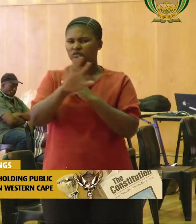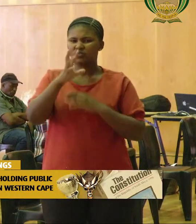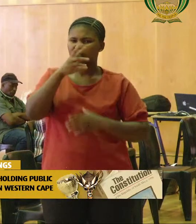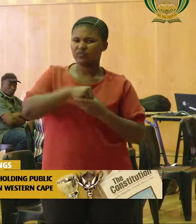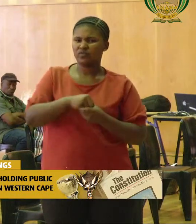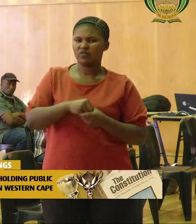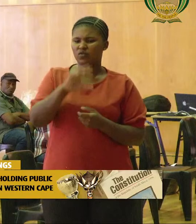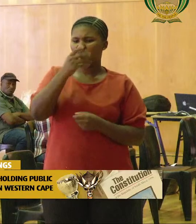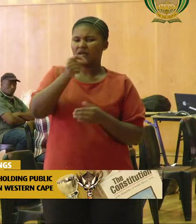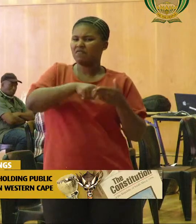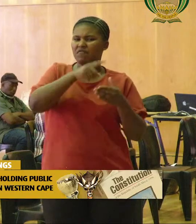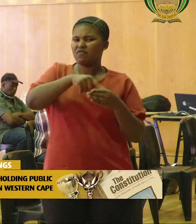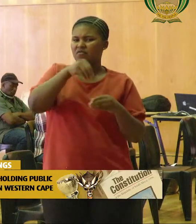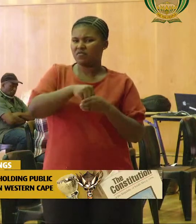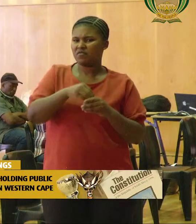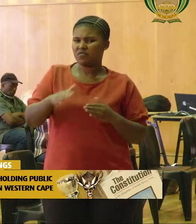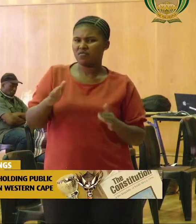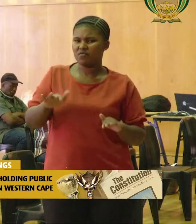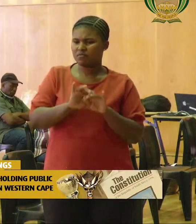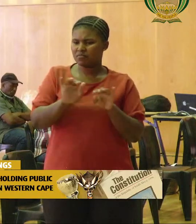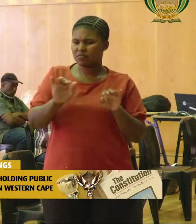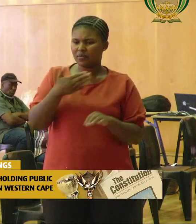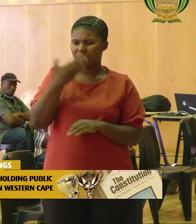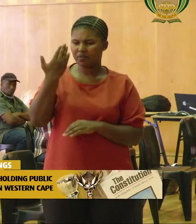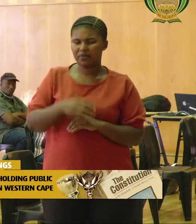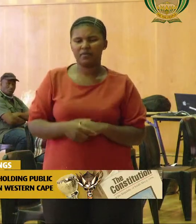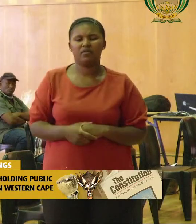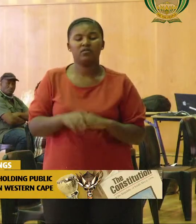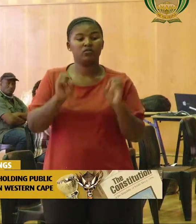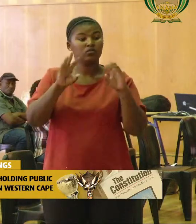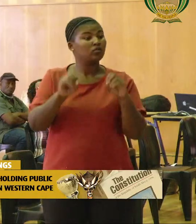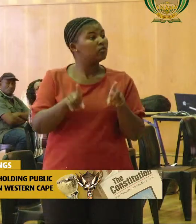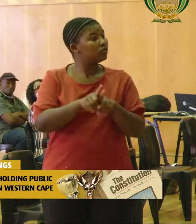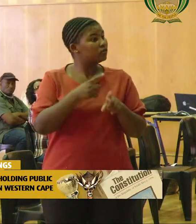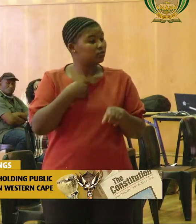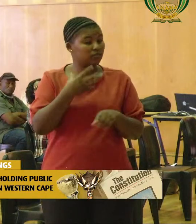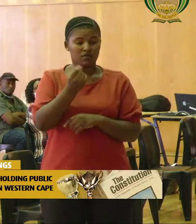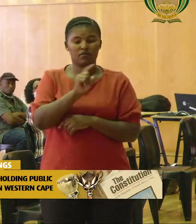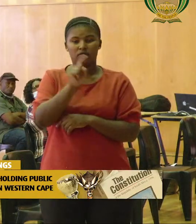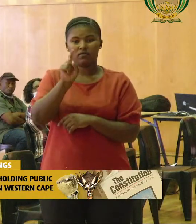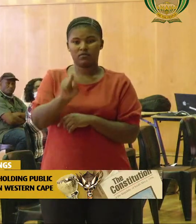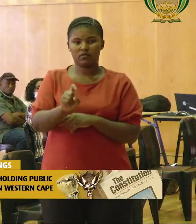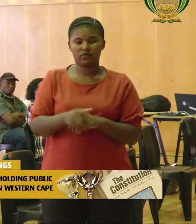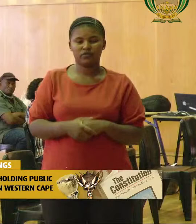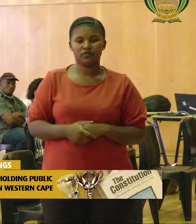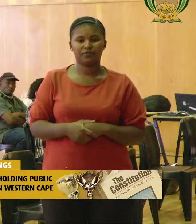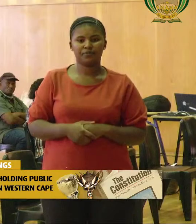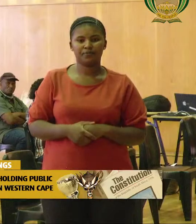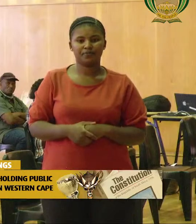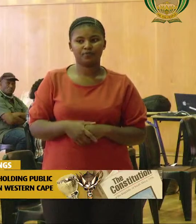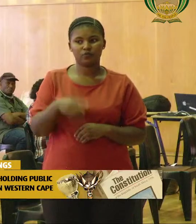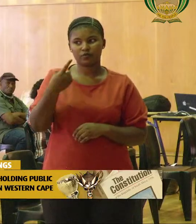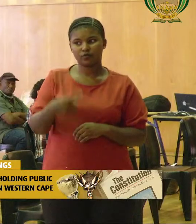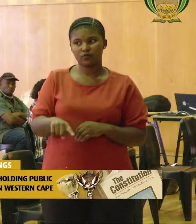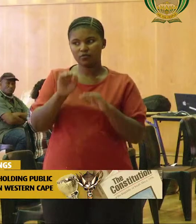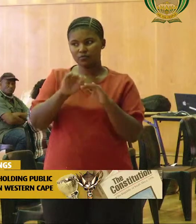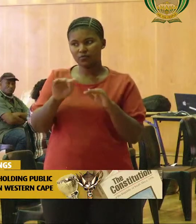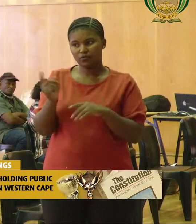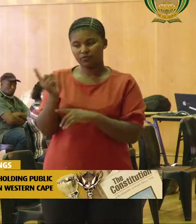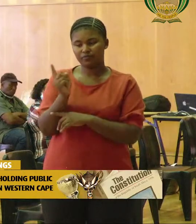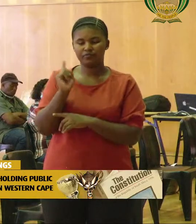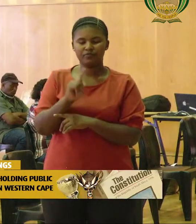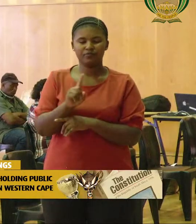kwabantu babavoteleyo. And ke loo nto ndinombuzo kwamna apha kwabantu bayizise ngaphambili ukuthi